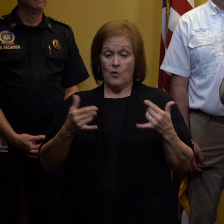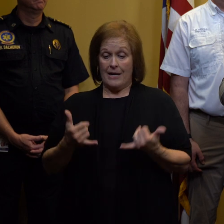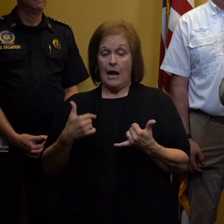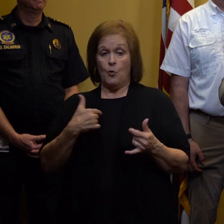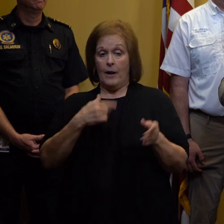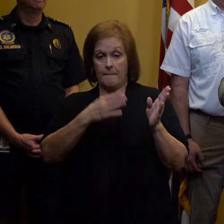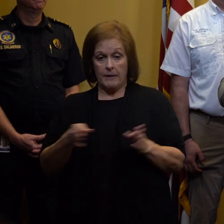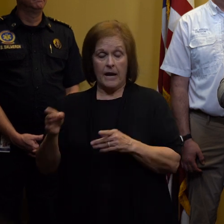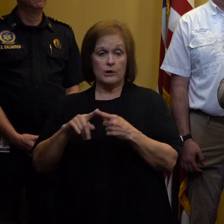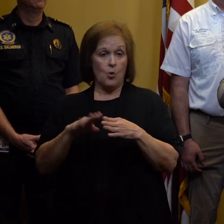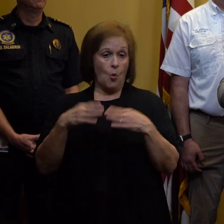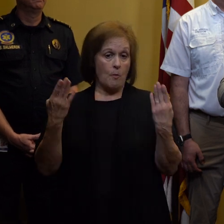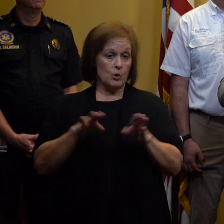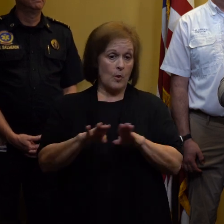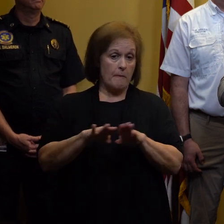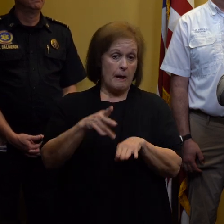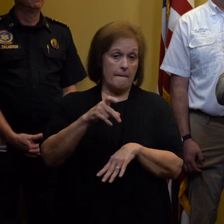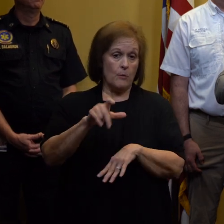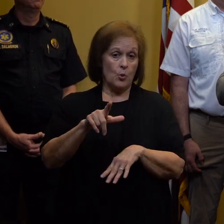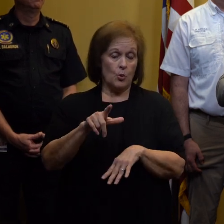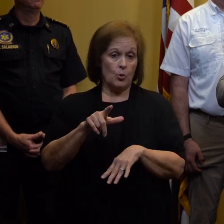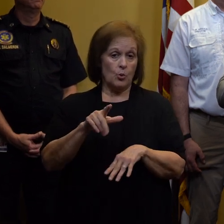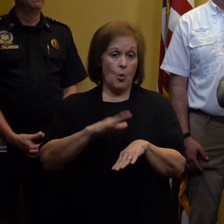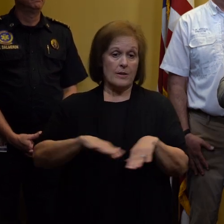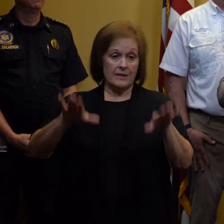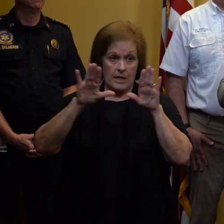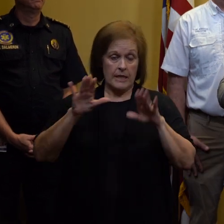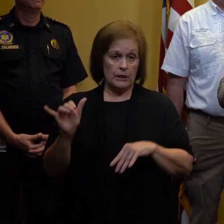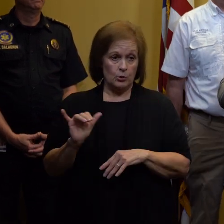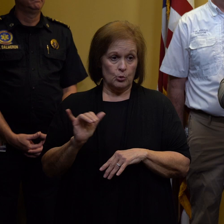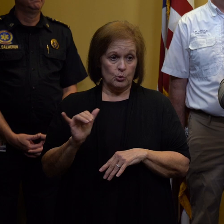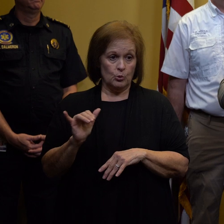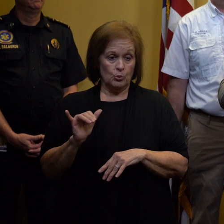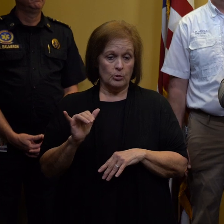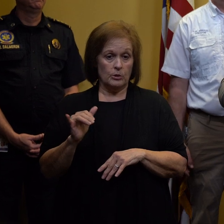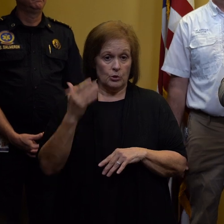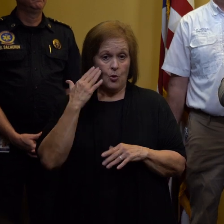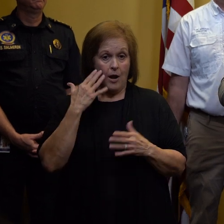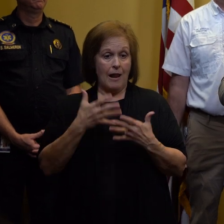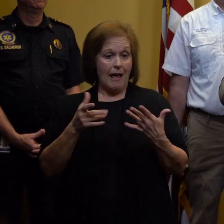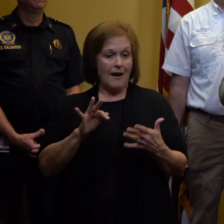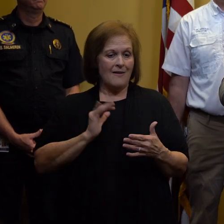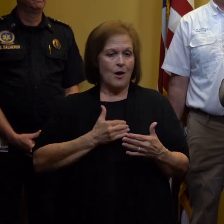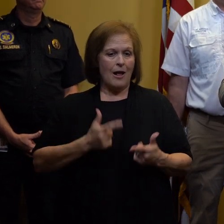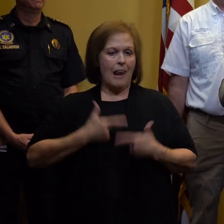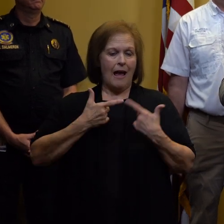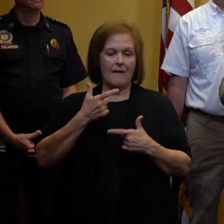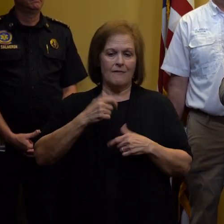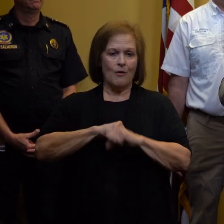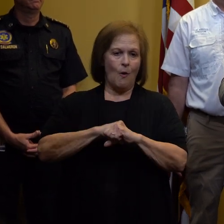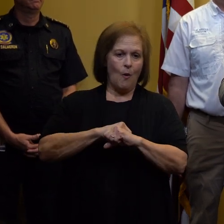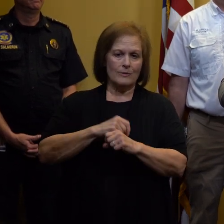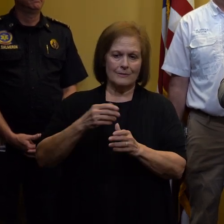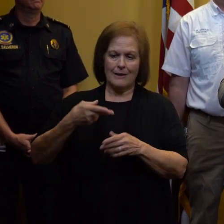we're preparing to open the swimming pools up on Sundays as well. As we know, a lot of our lifeguards are high school